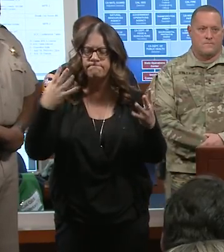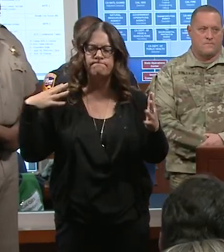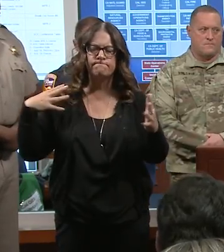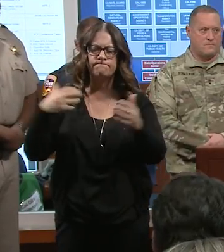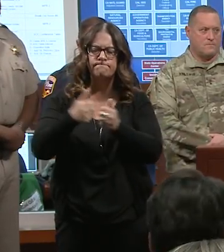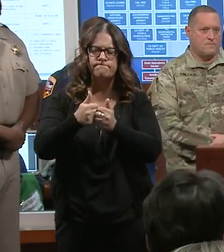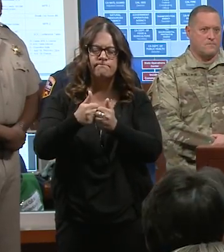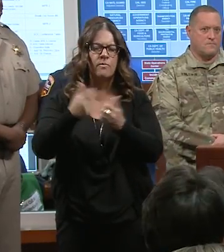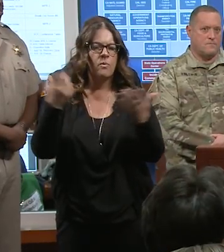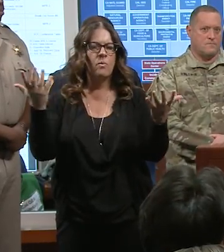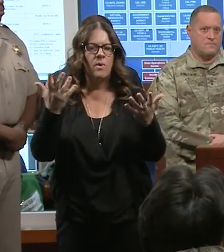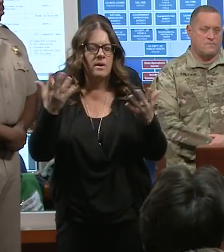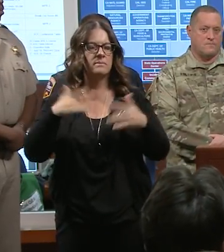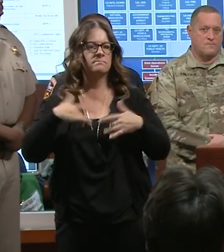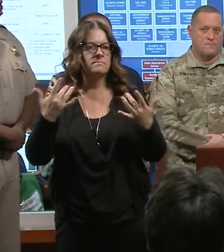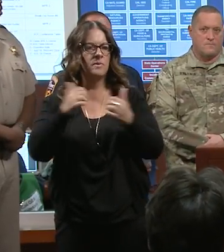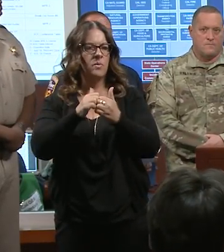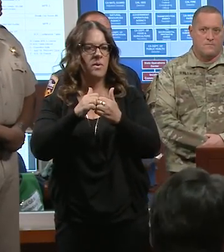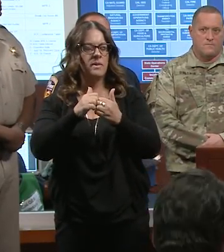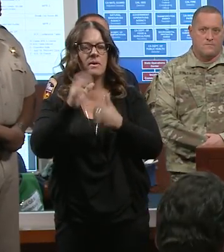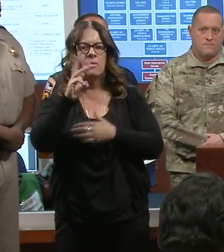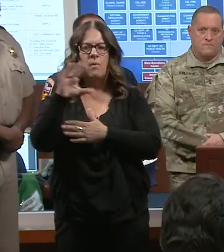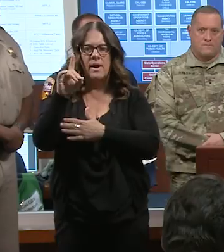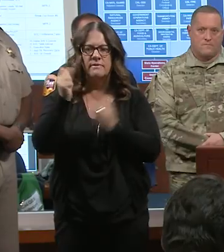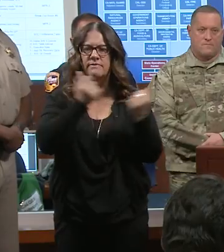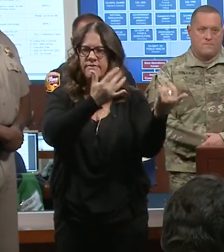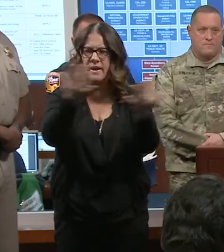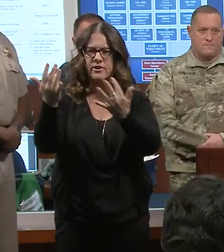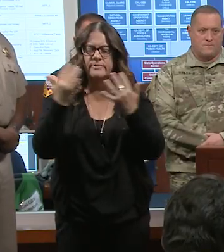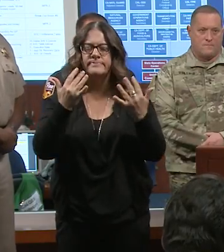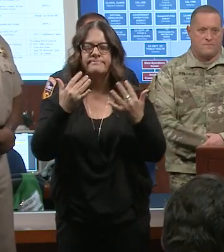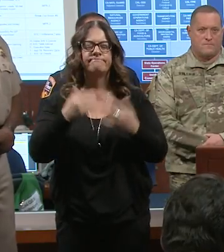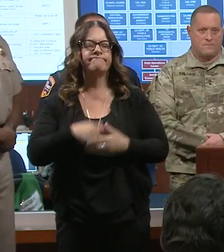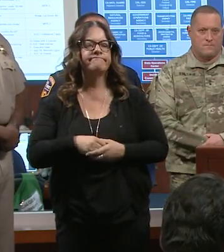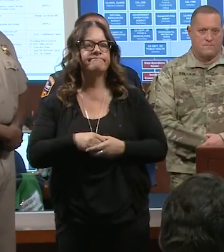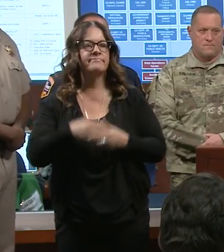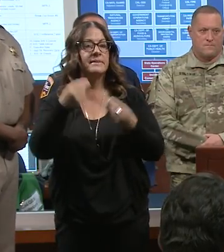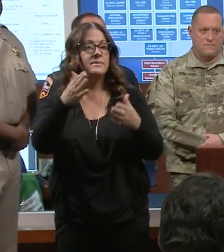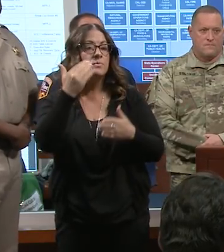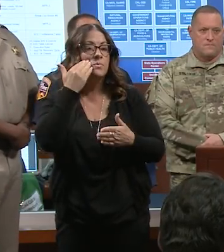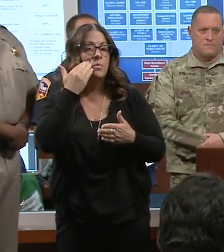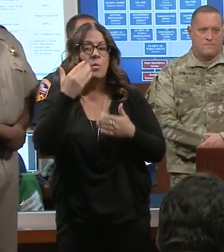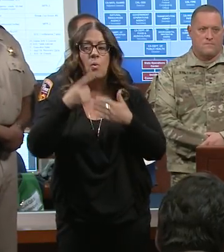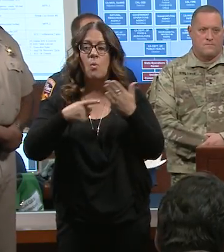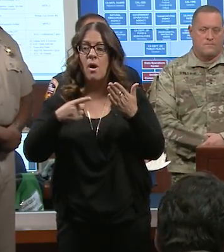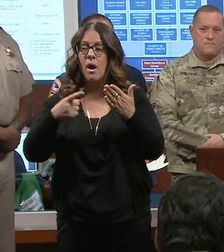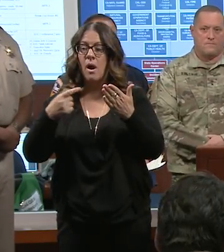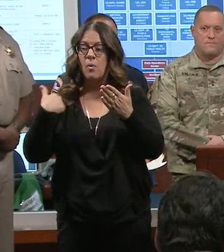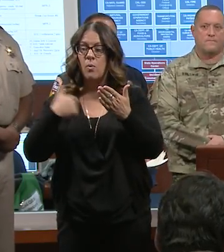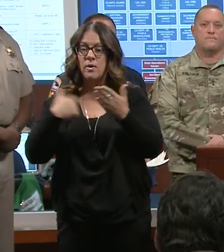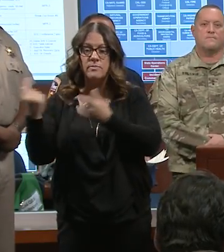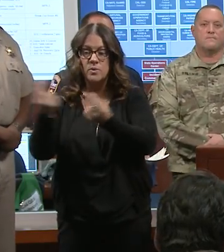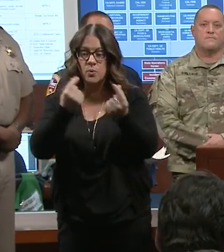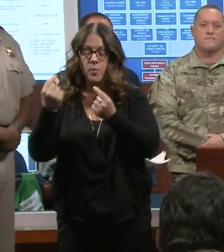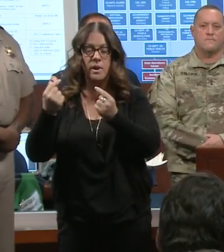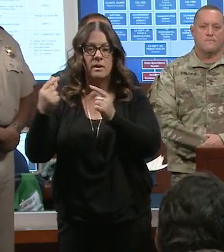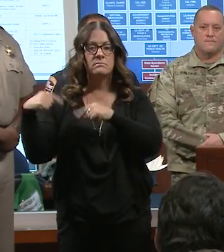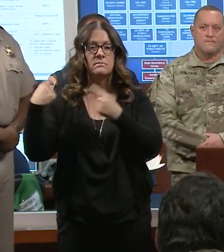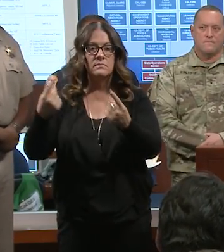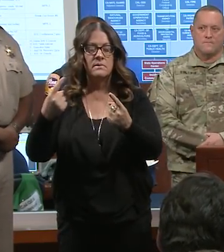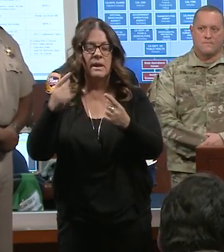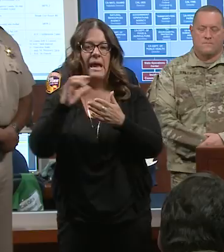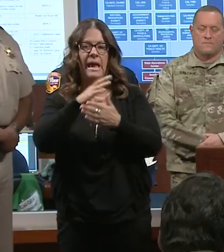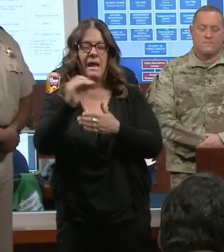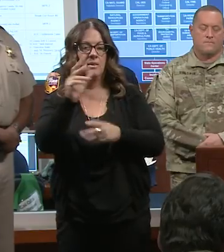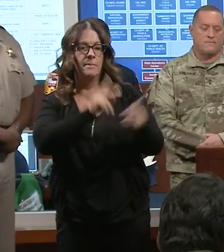response. We'll provide you the latest efforts across the state to assist those that have been impacted by this very,